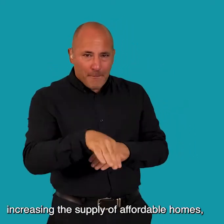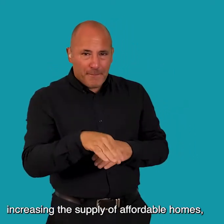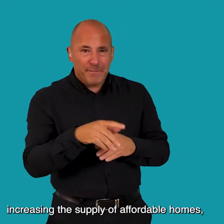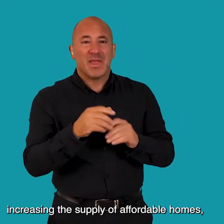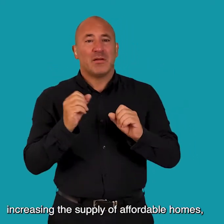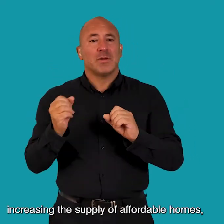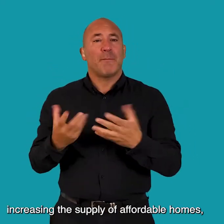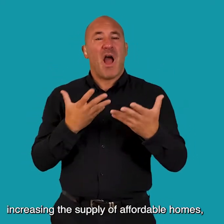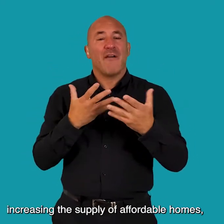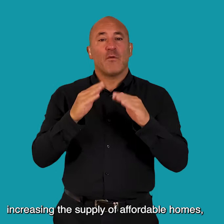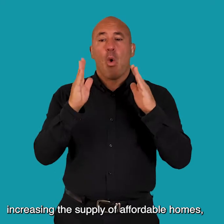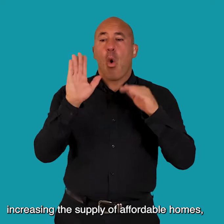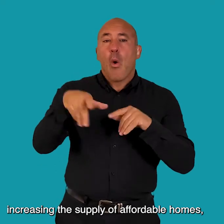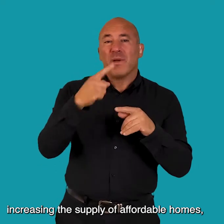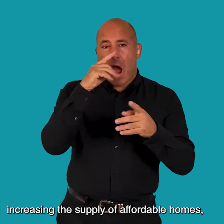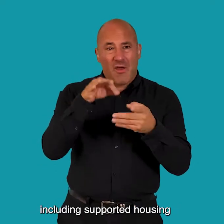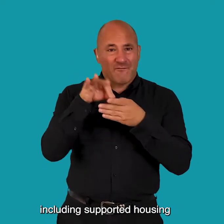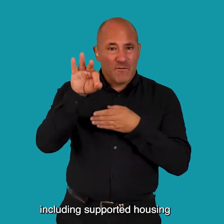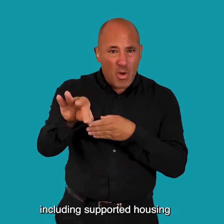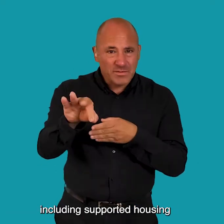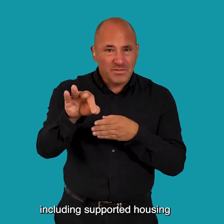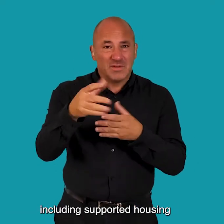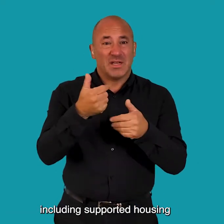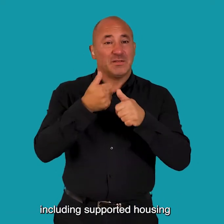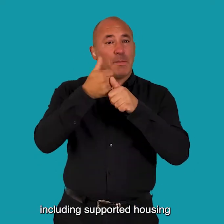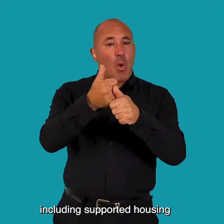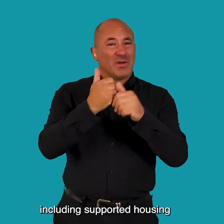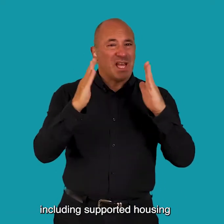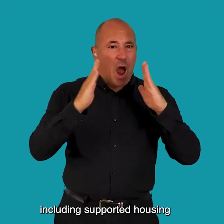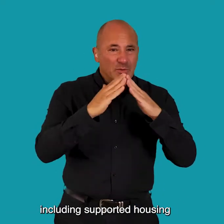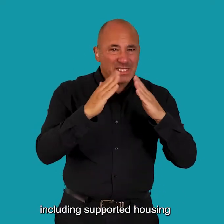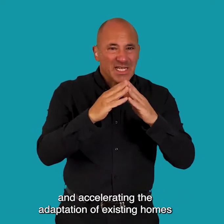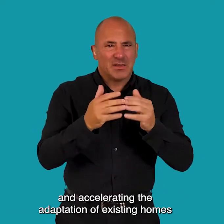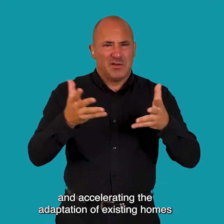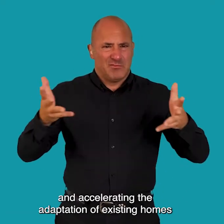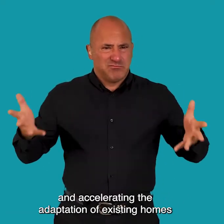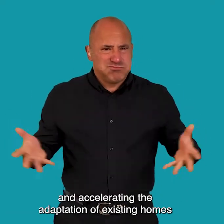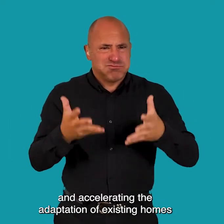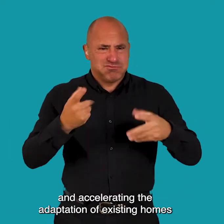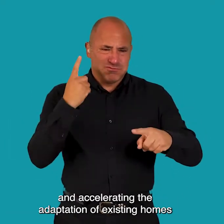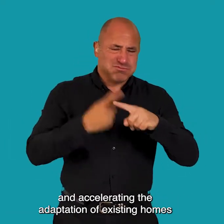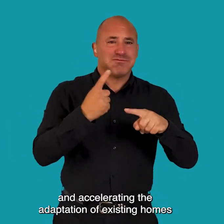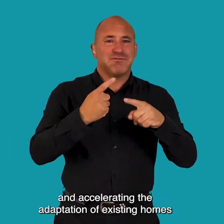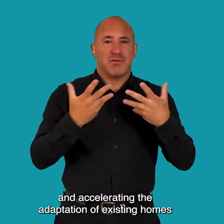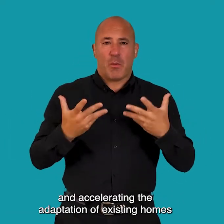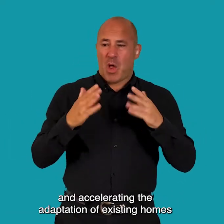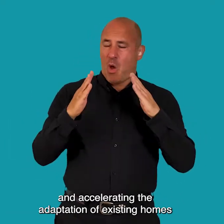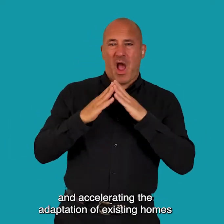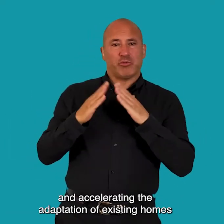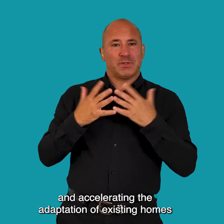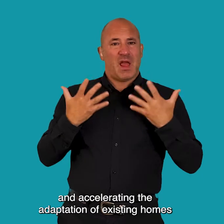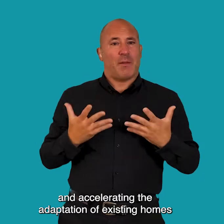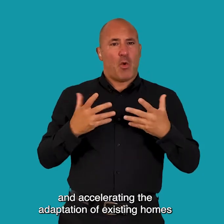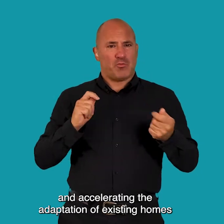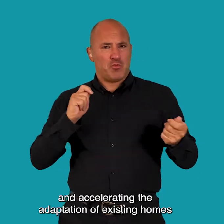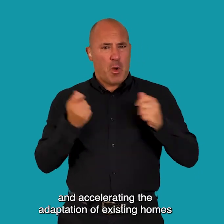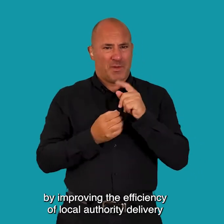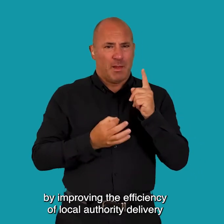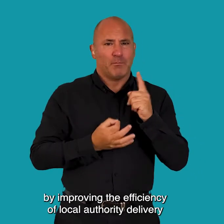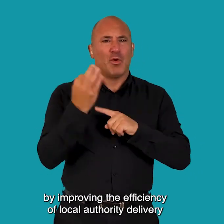of affordable homes, including supported housing, and accelerating the adaptation of existing homes by improving